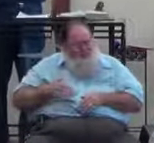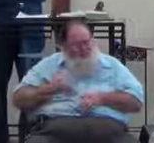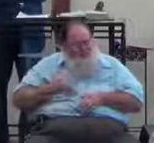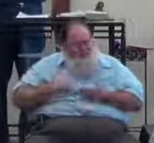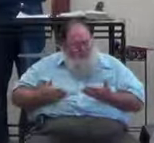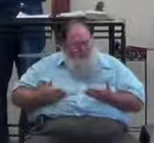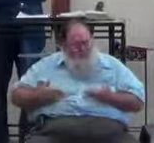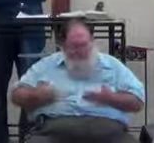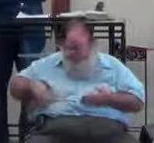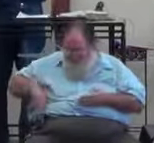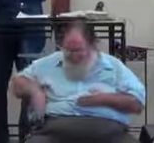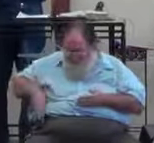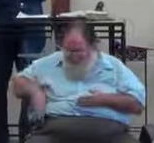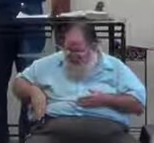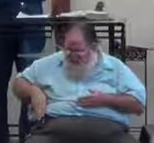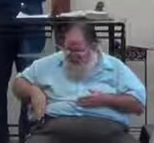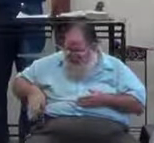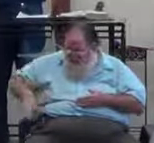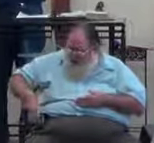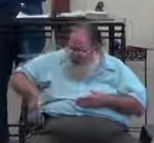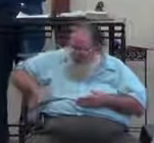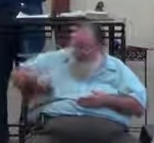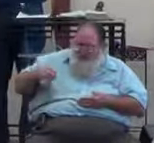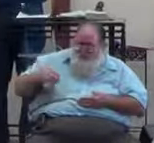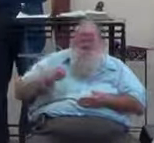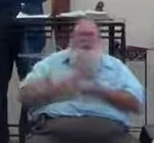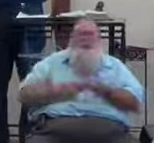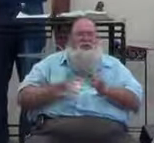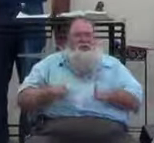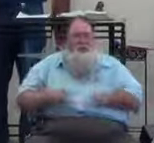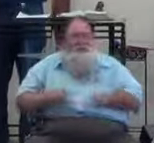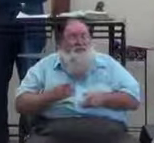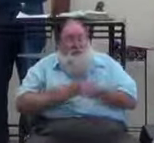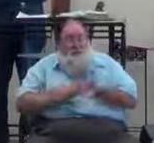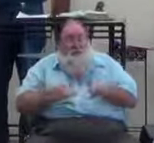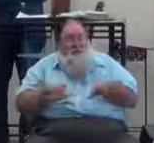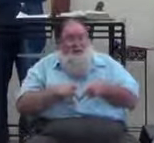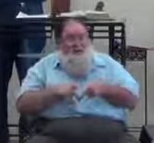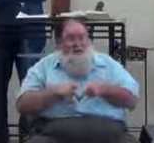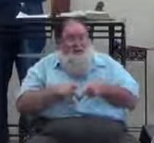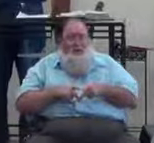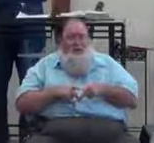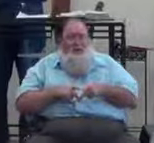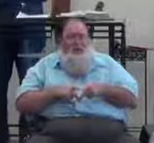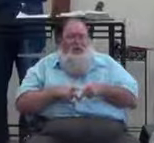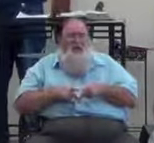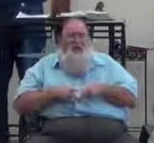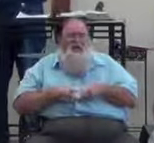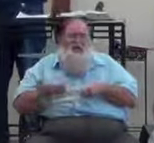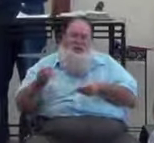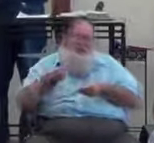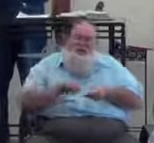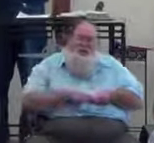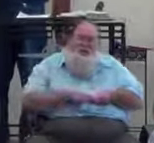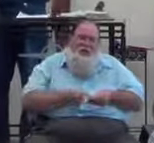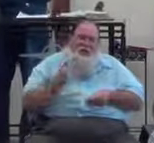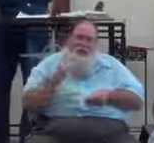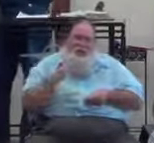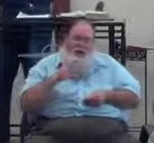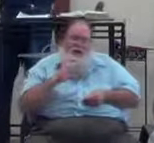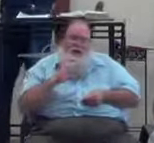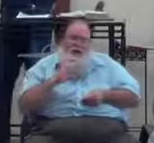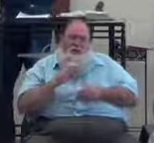there, and somebody somewhere had slipped me a $100 Visa gift card, and